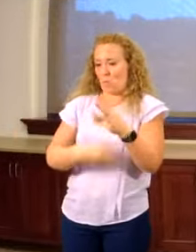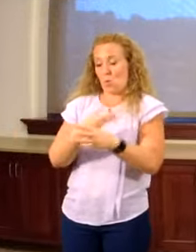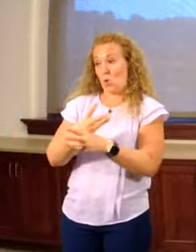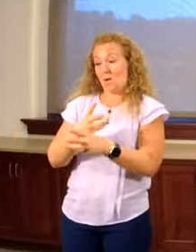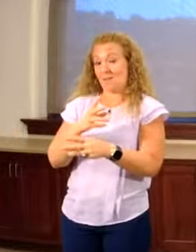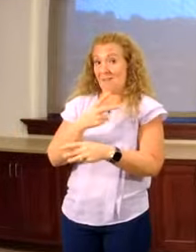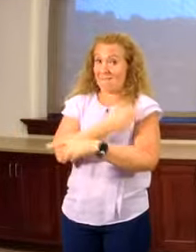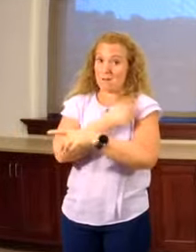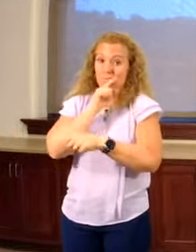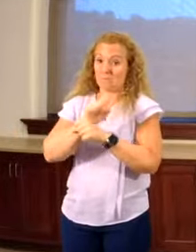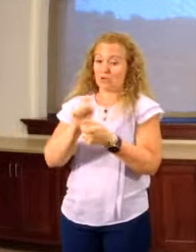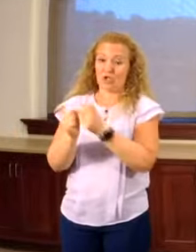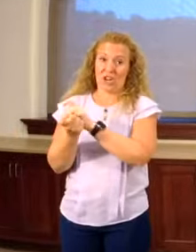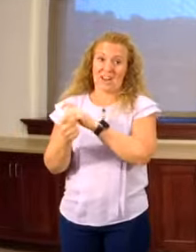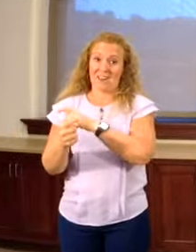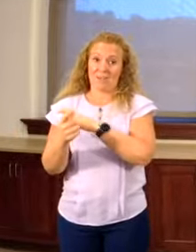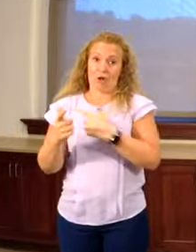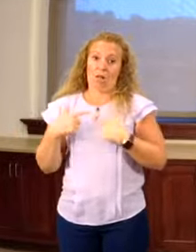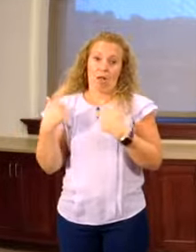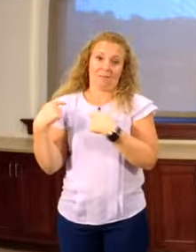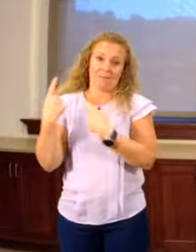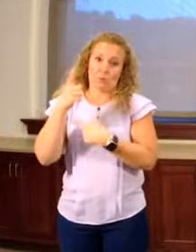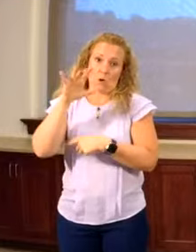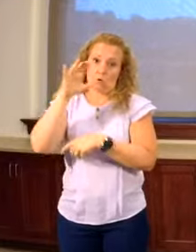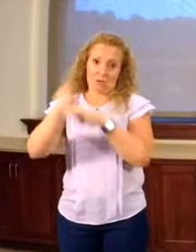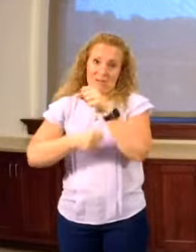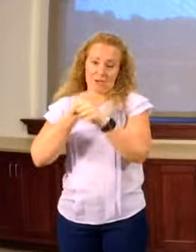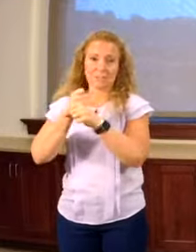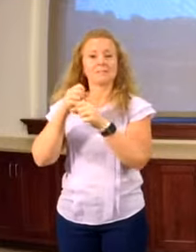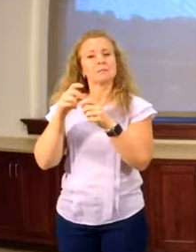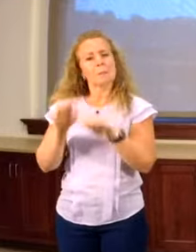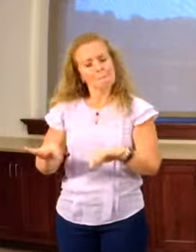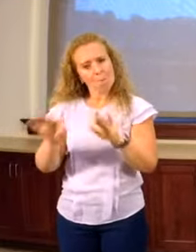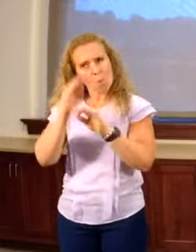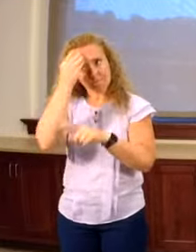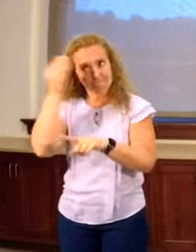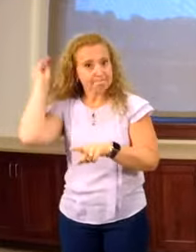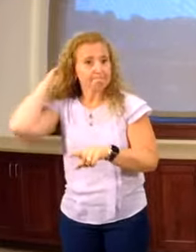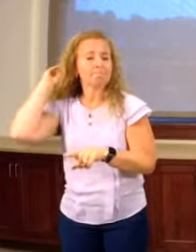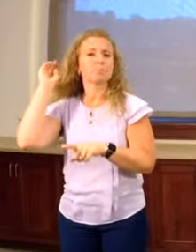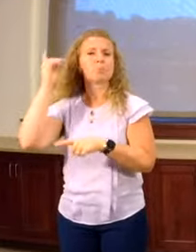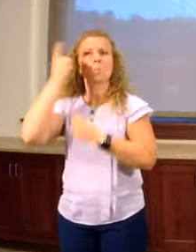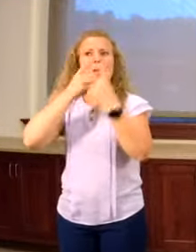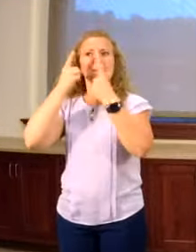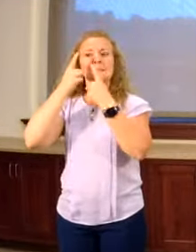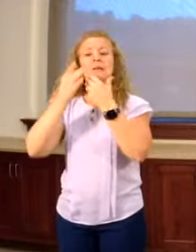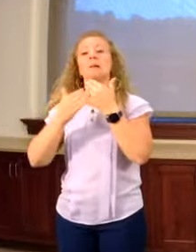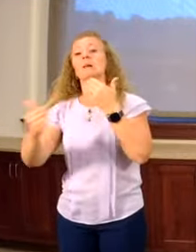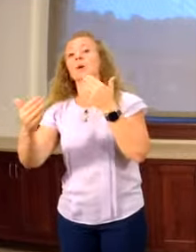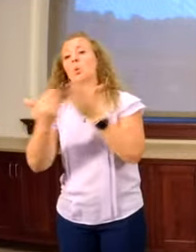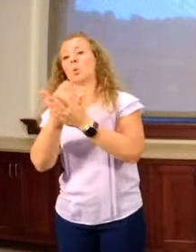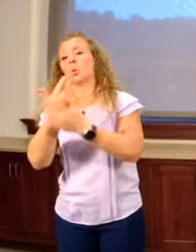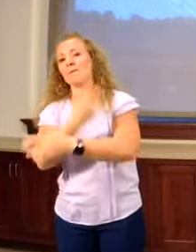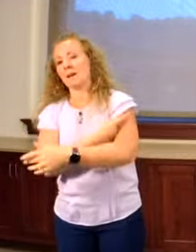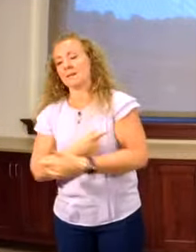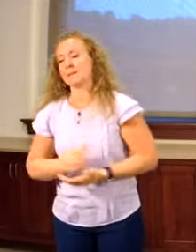changed our world over the last century, and we really need to keep that in mind as we think about this new vaccine as